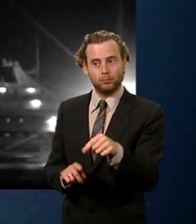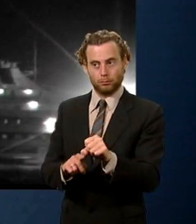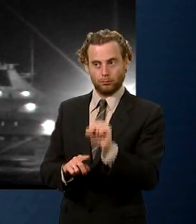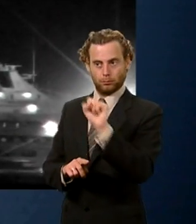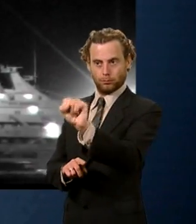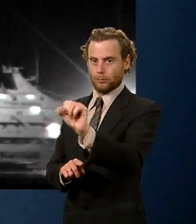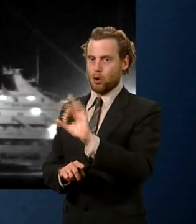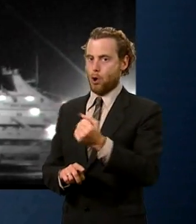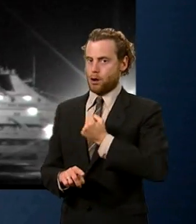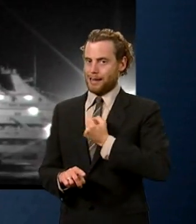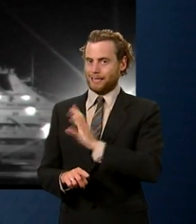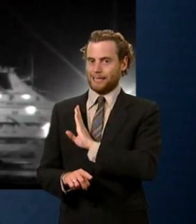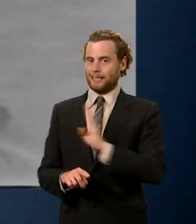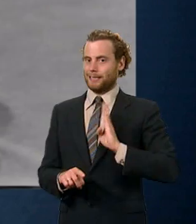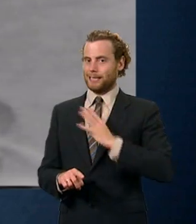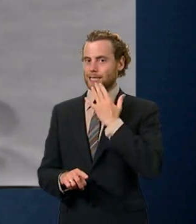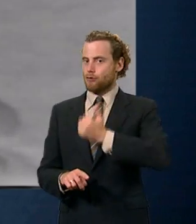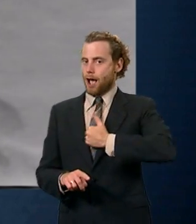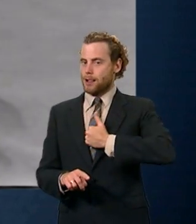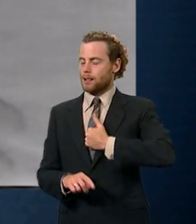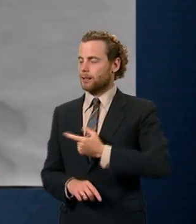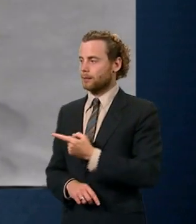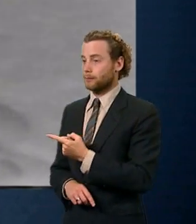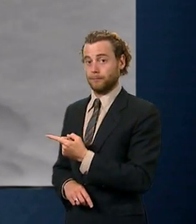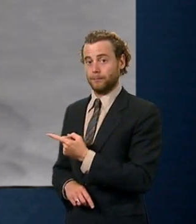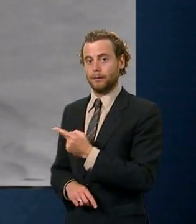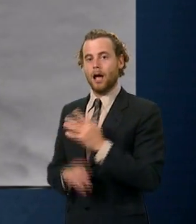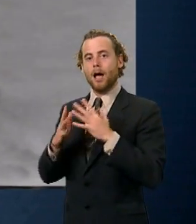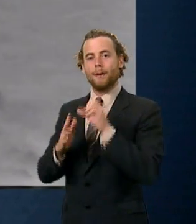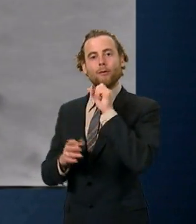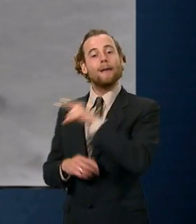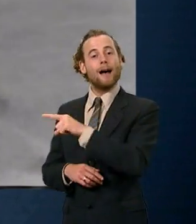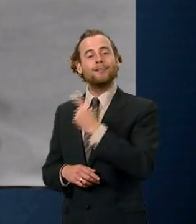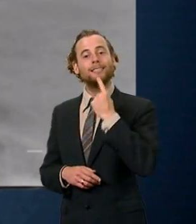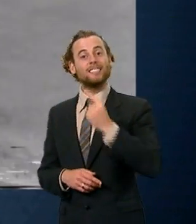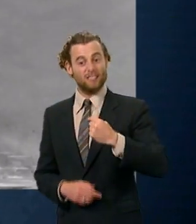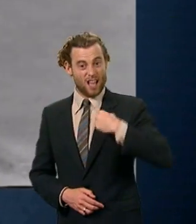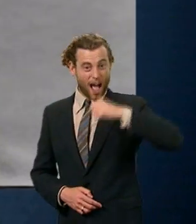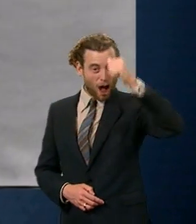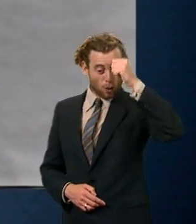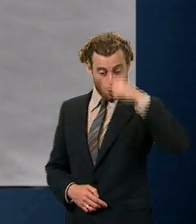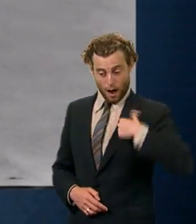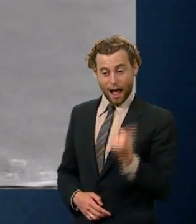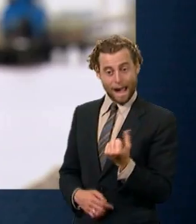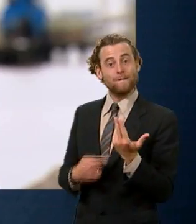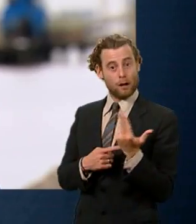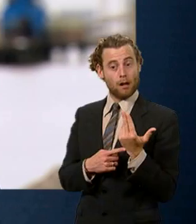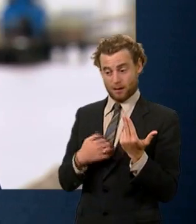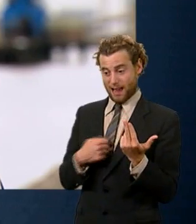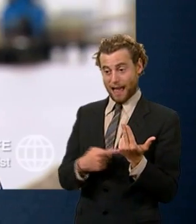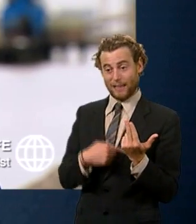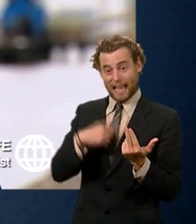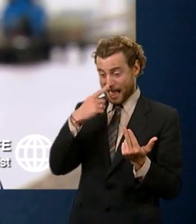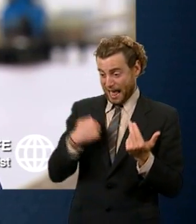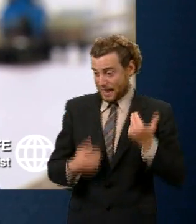forces. What I do know for sure is that I had one of their guns, and if I wanted to use that gun, I could have easily used it, but I didn't do that,